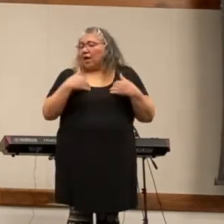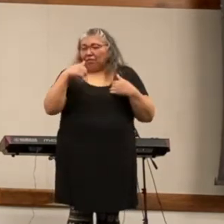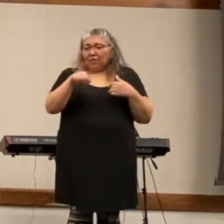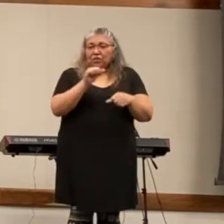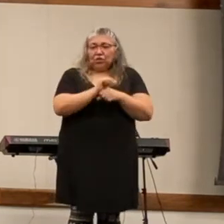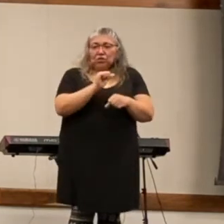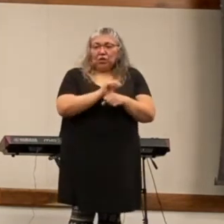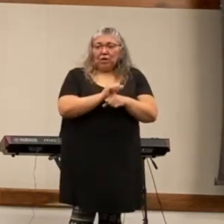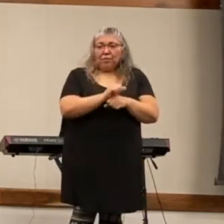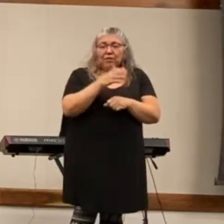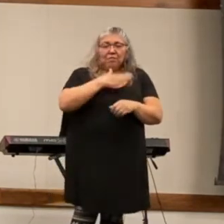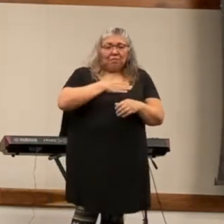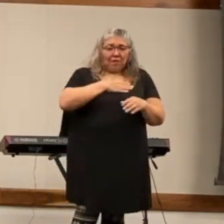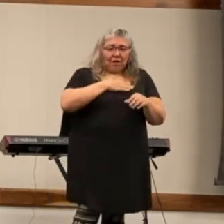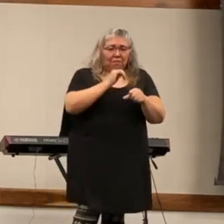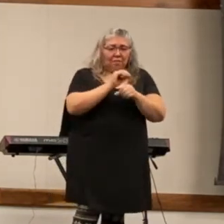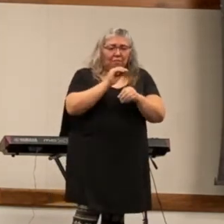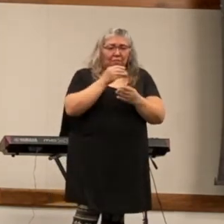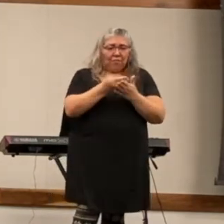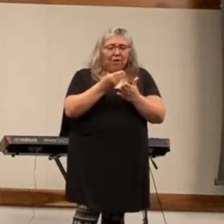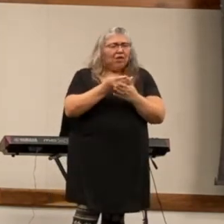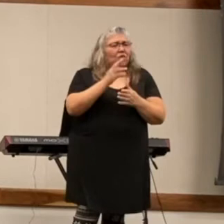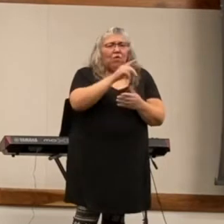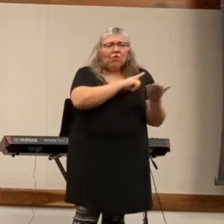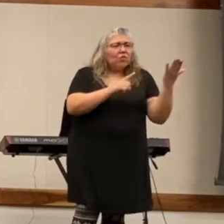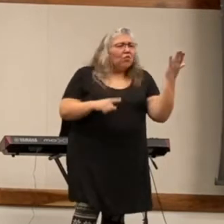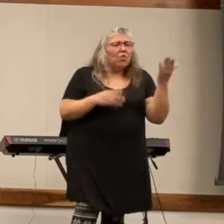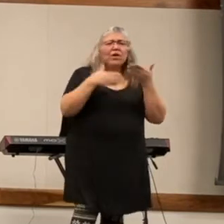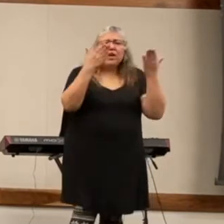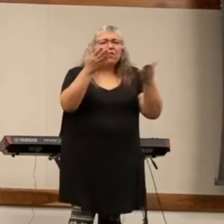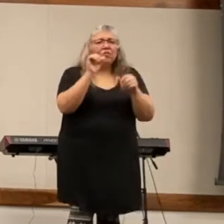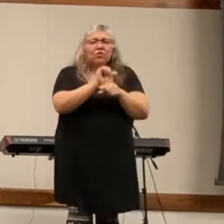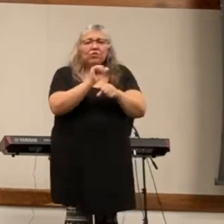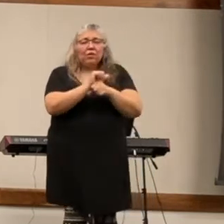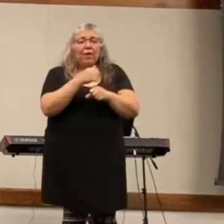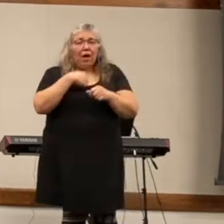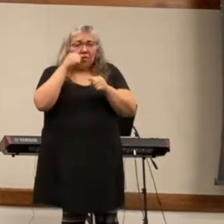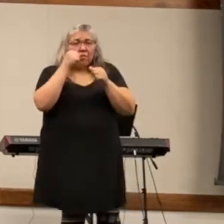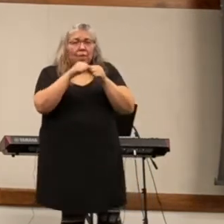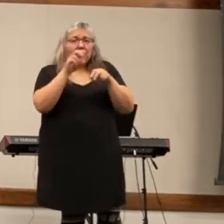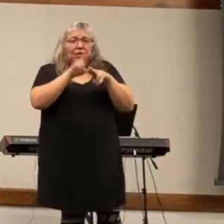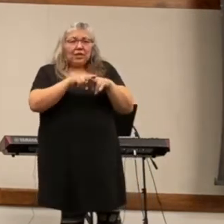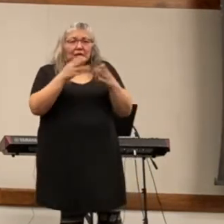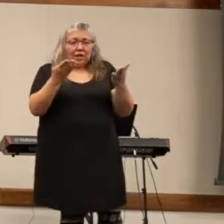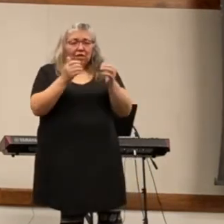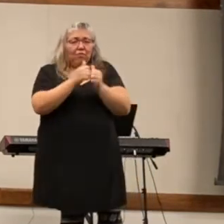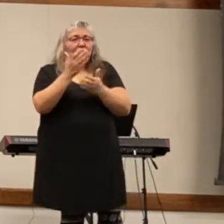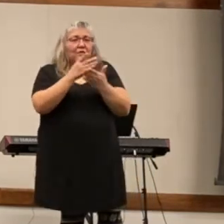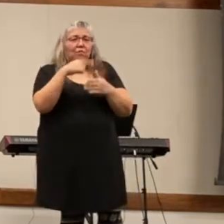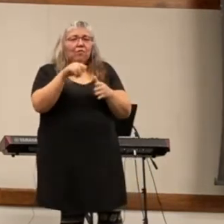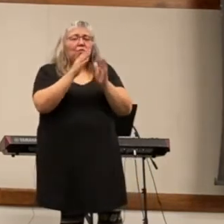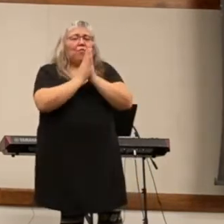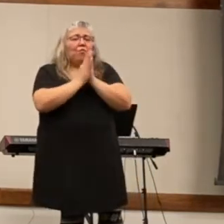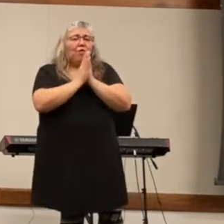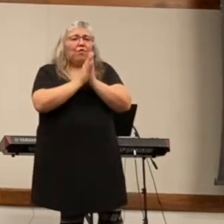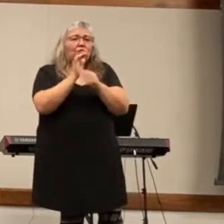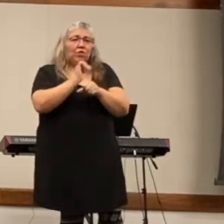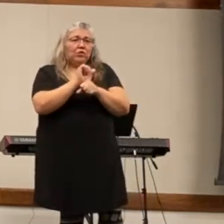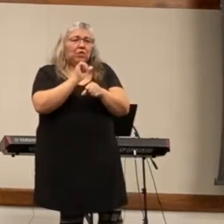and so it's my money. No, the Lord gave you the job. Because I remember sitting here with some of you praying for a